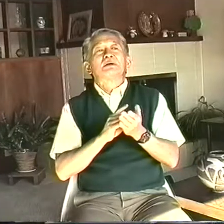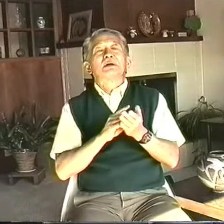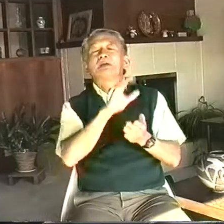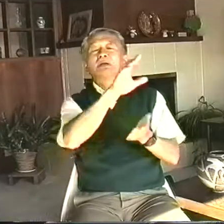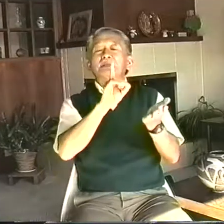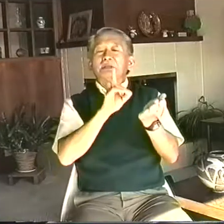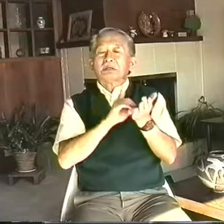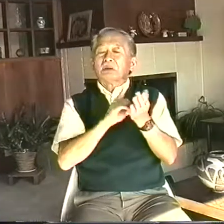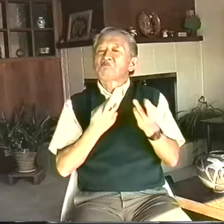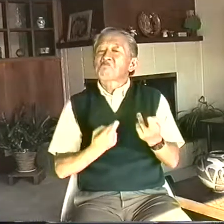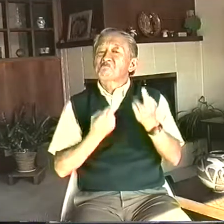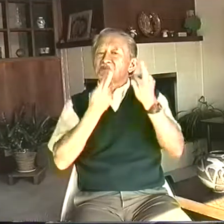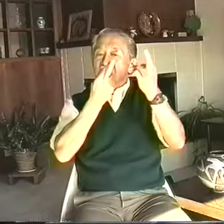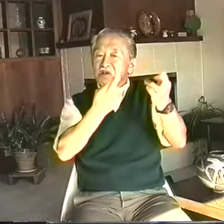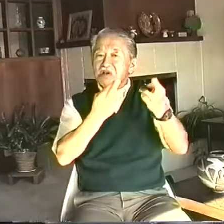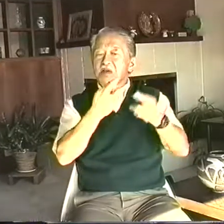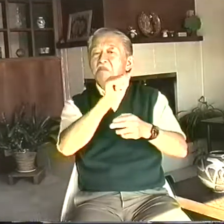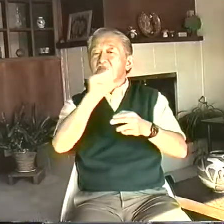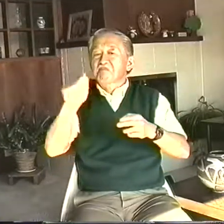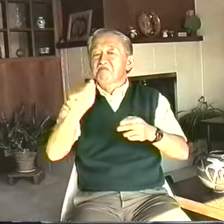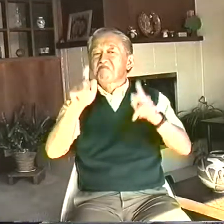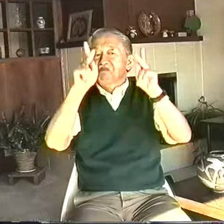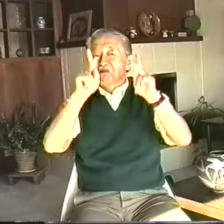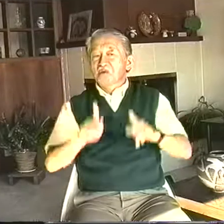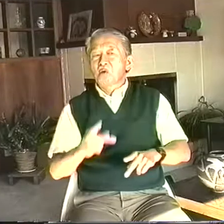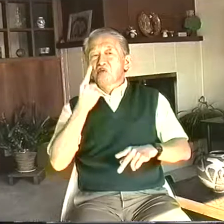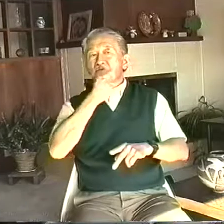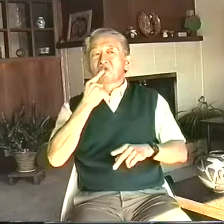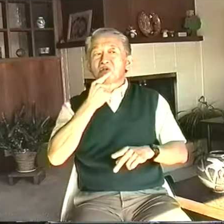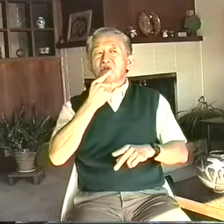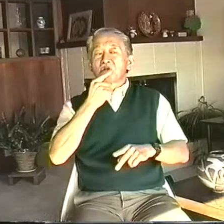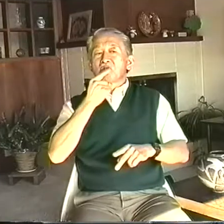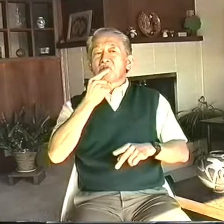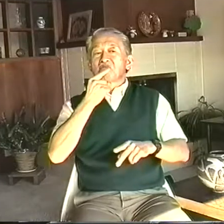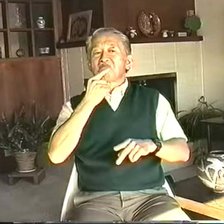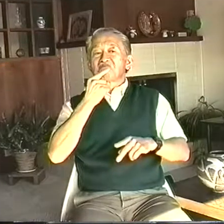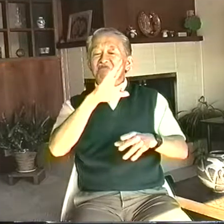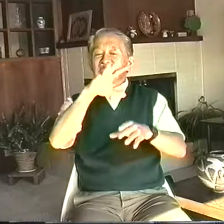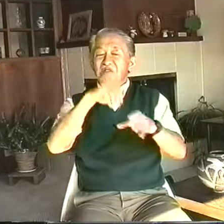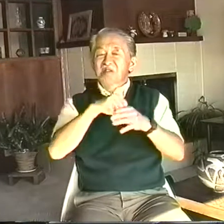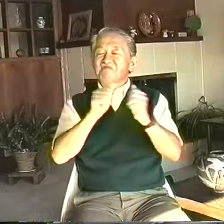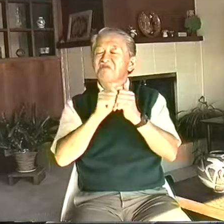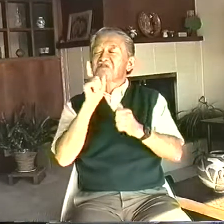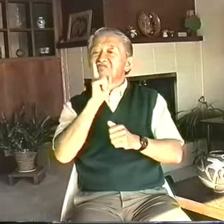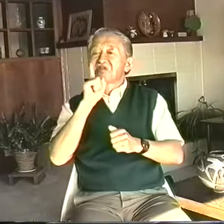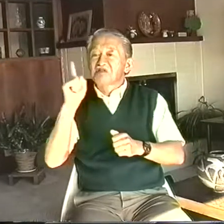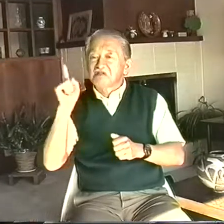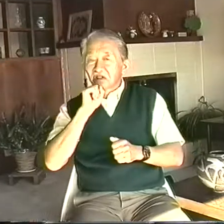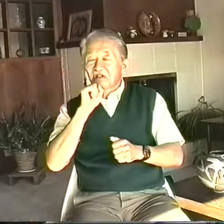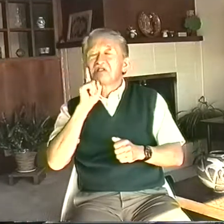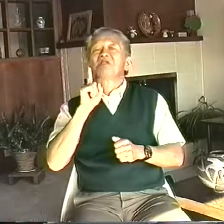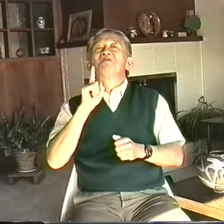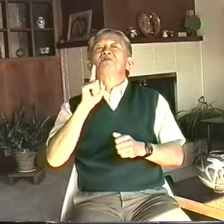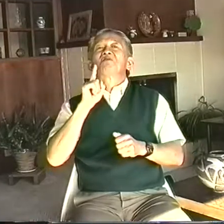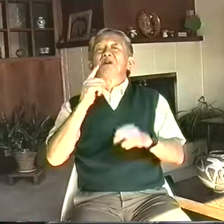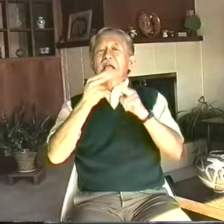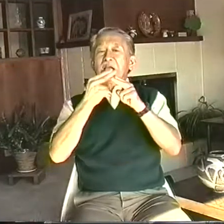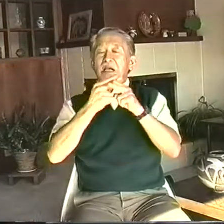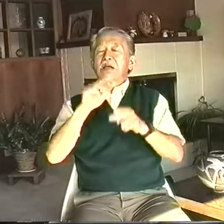My parents panicked, didn't know what to do, so they sought the counsel of a doctor, and the doctor recommended a